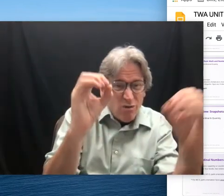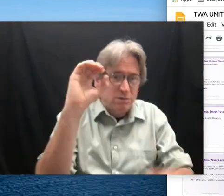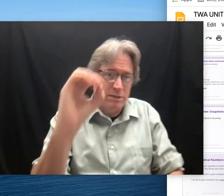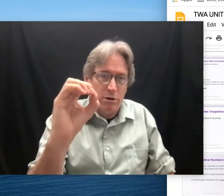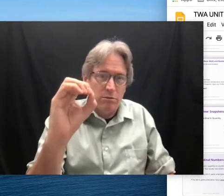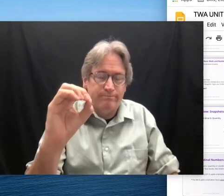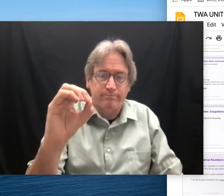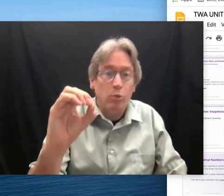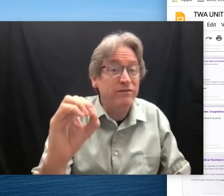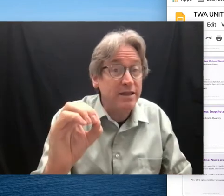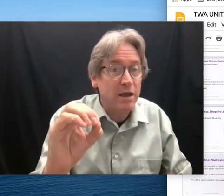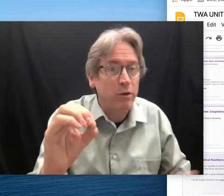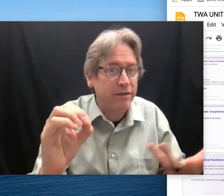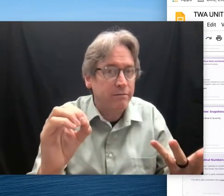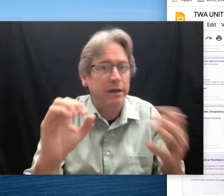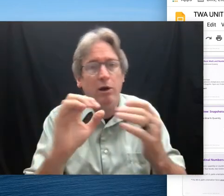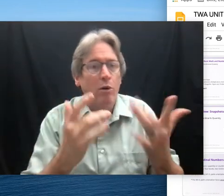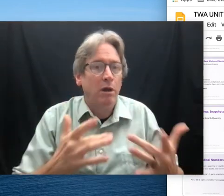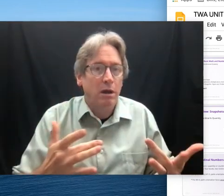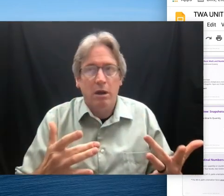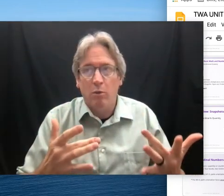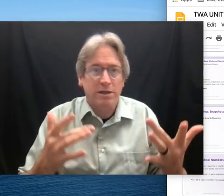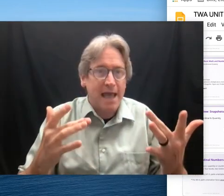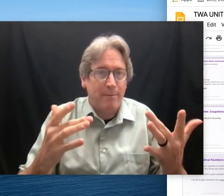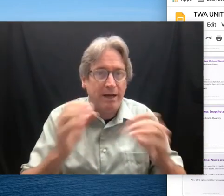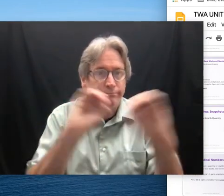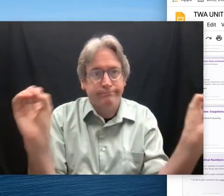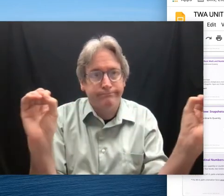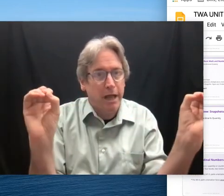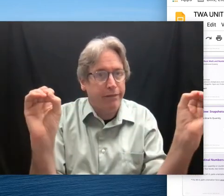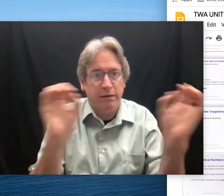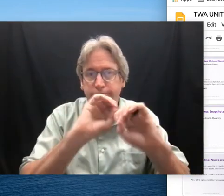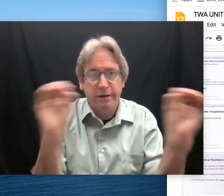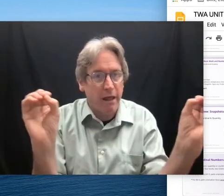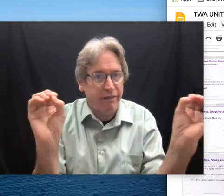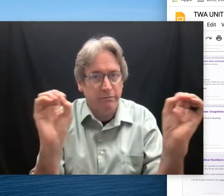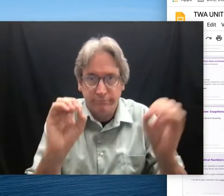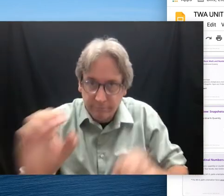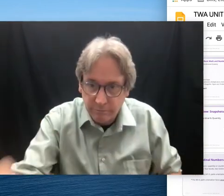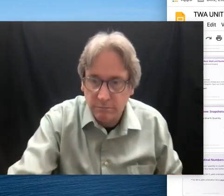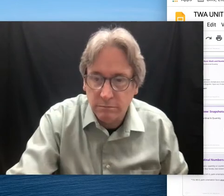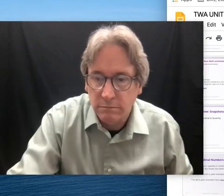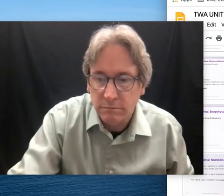0, 0. We've done that with, what's happening, nothing,